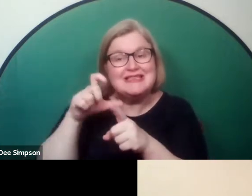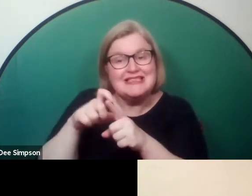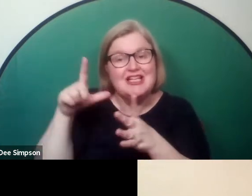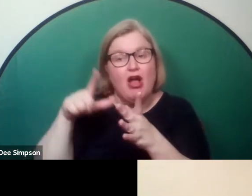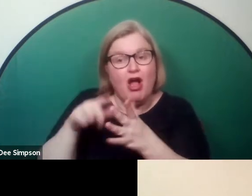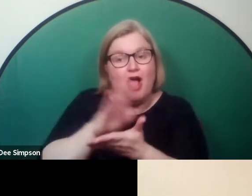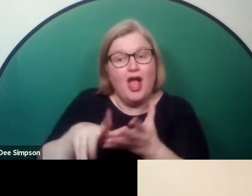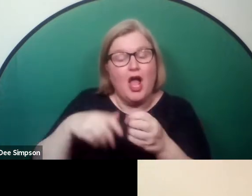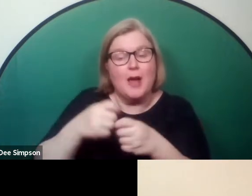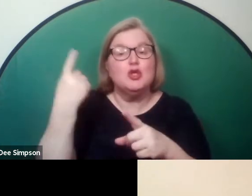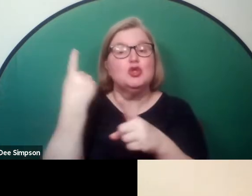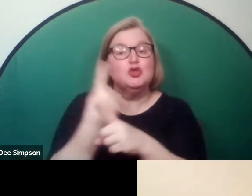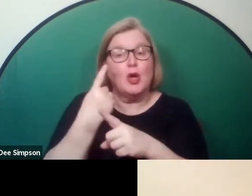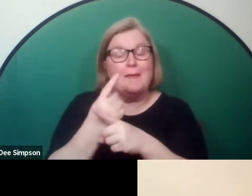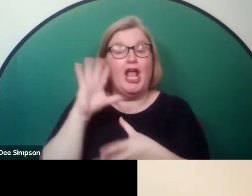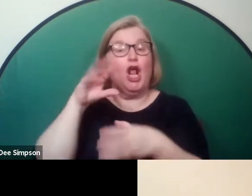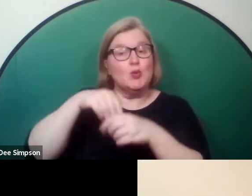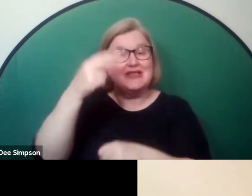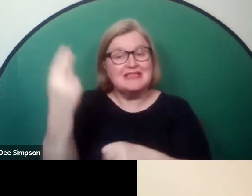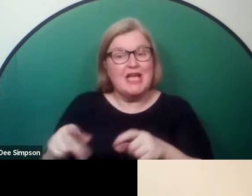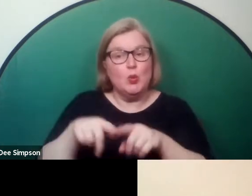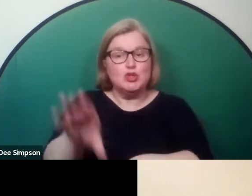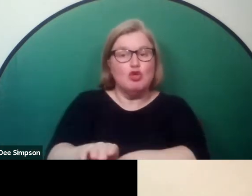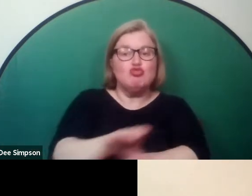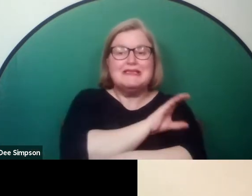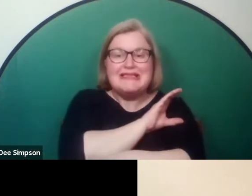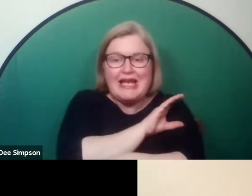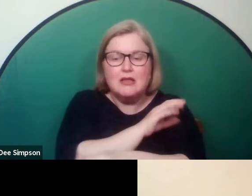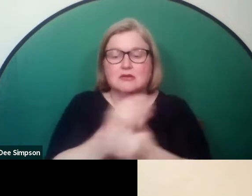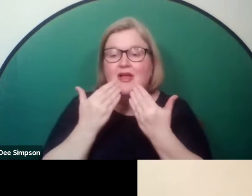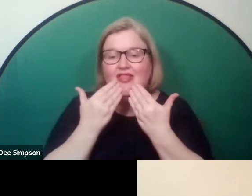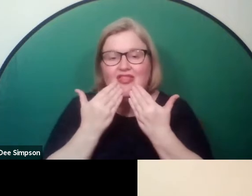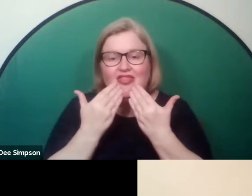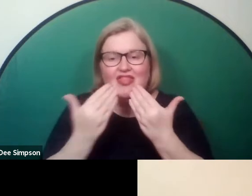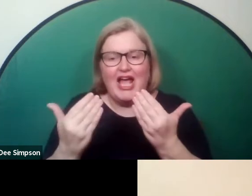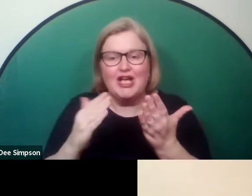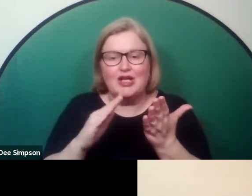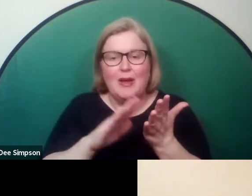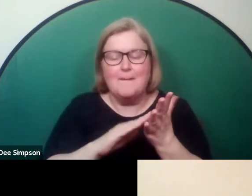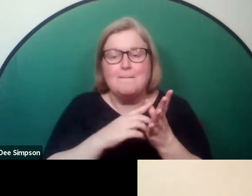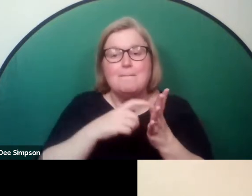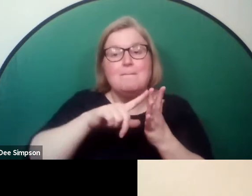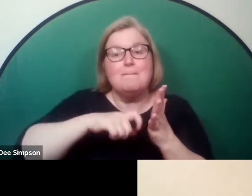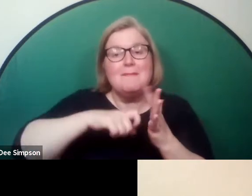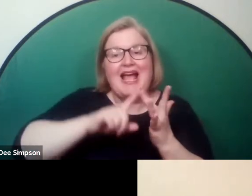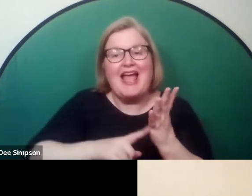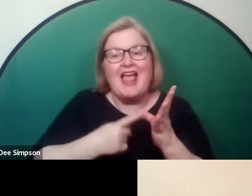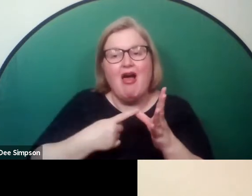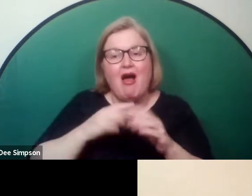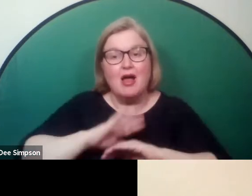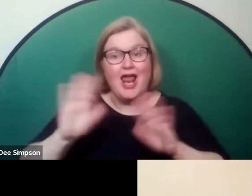resilience. Thank you, Michaela. Over. All right, thanks, Asha, and hello,